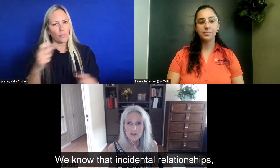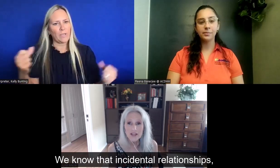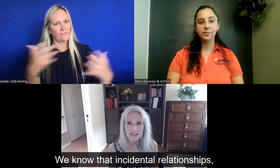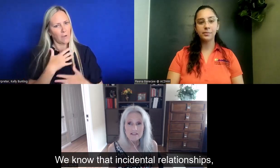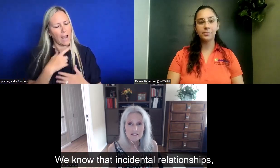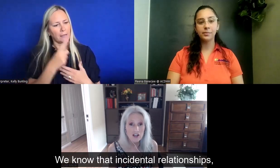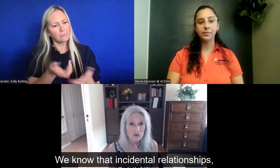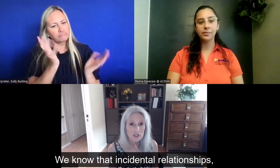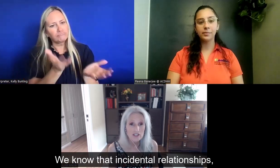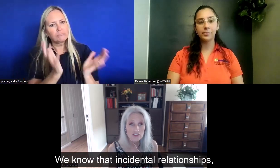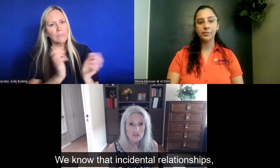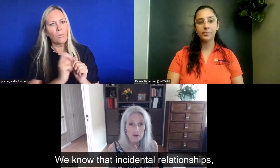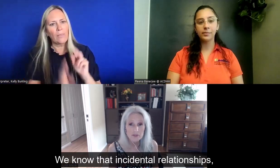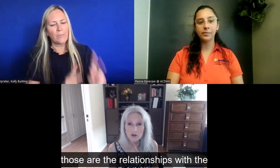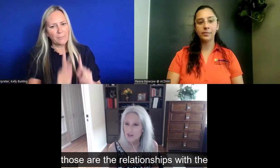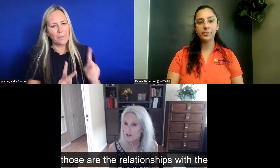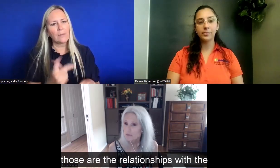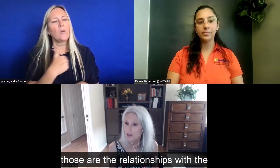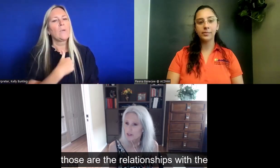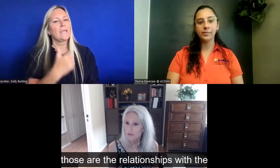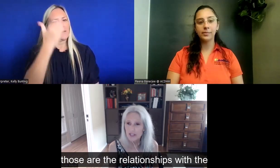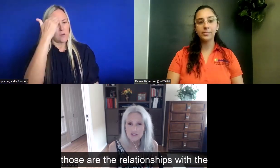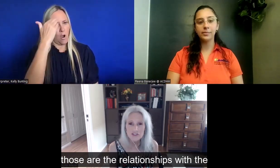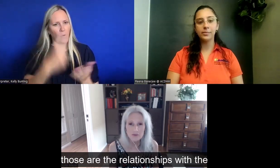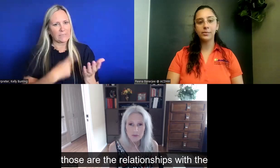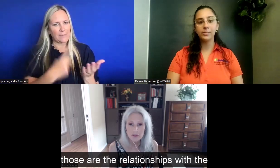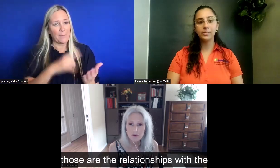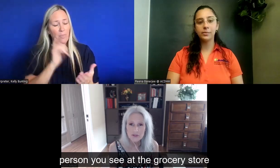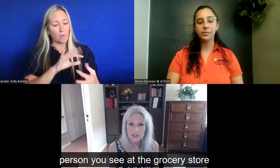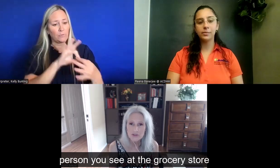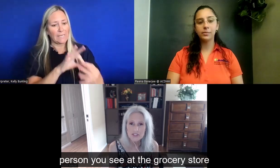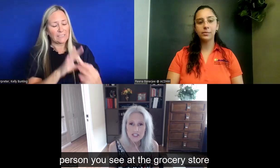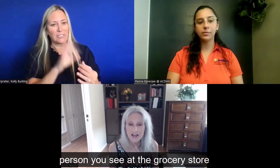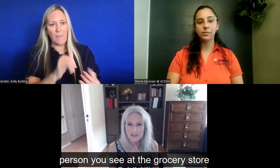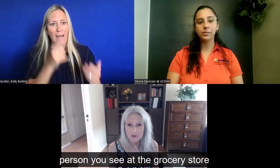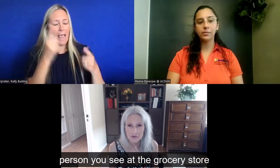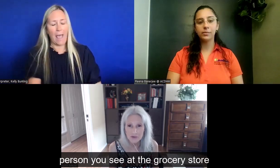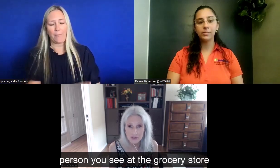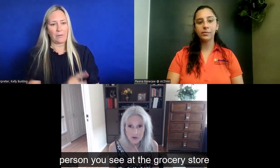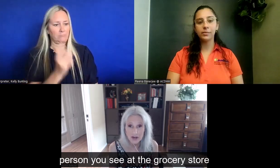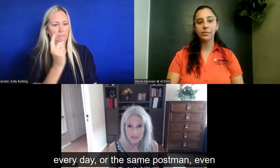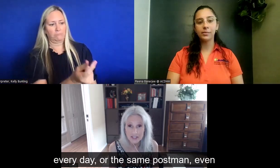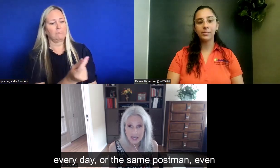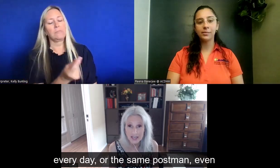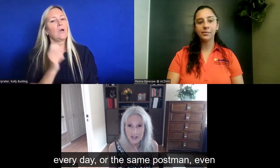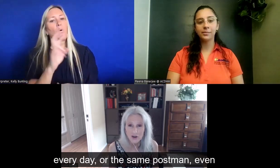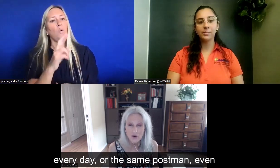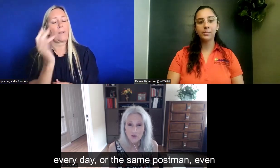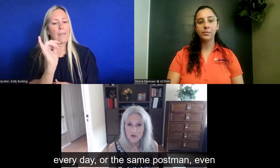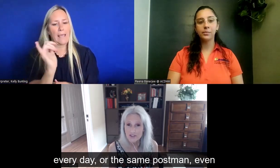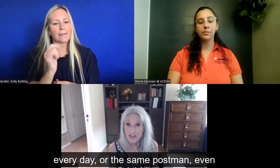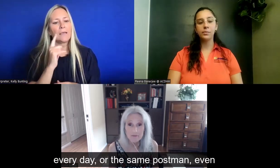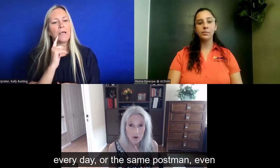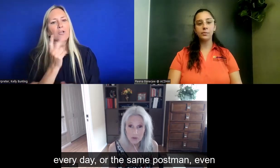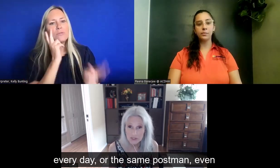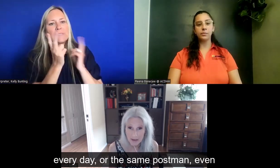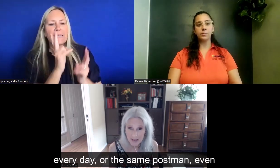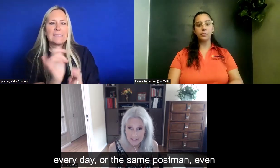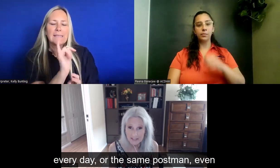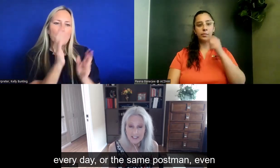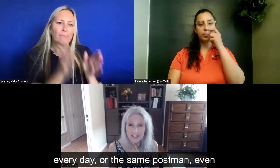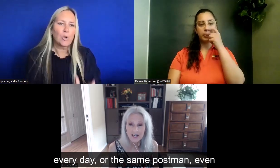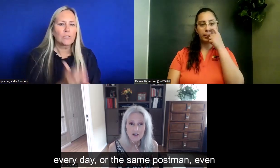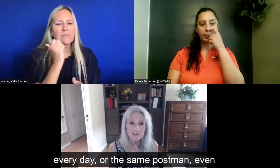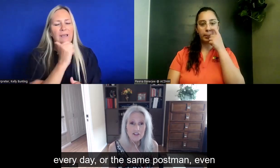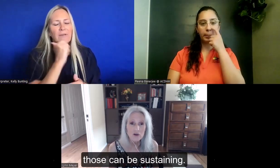We know that incidental relationships, those are the relationships with the person you see at the grocery store every day or the same